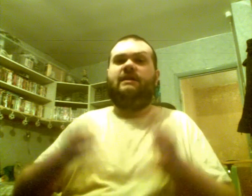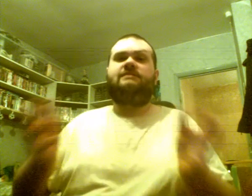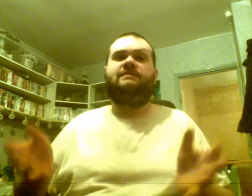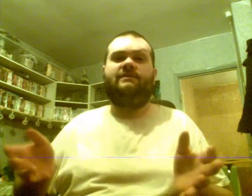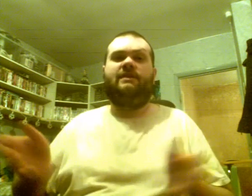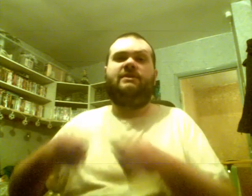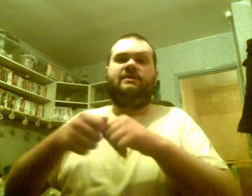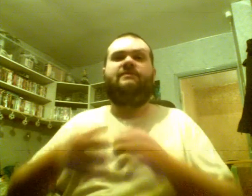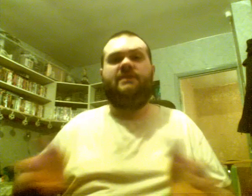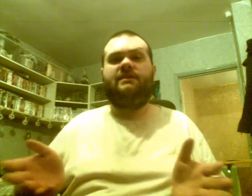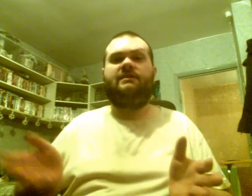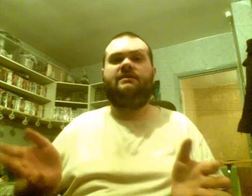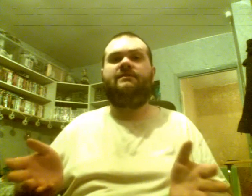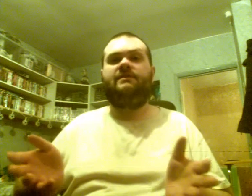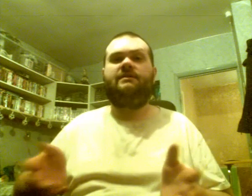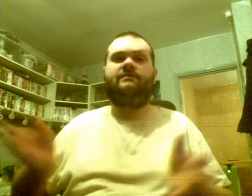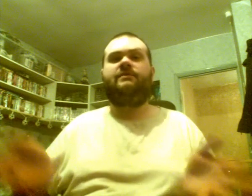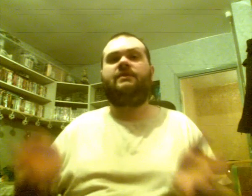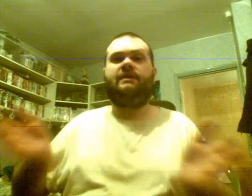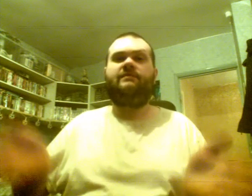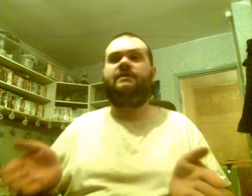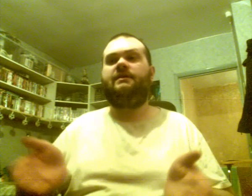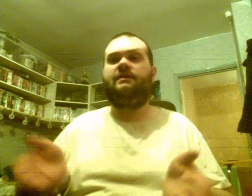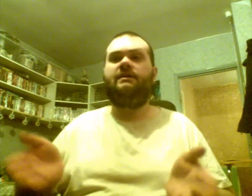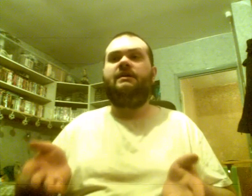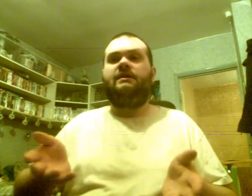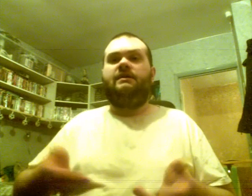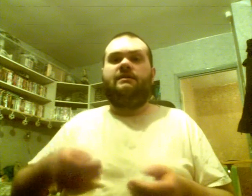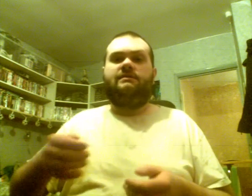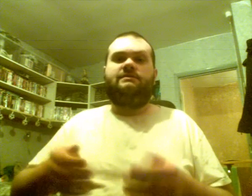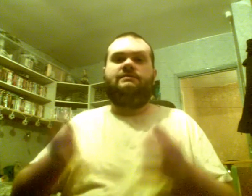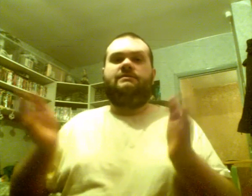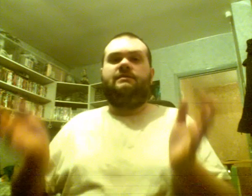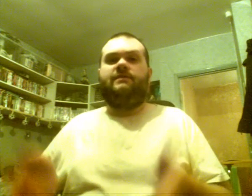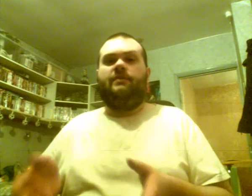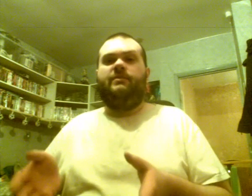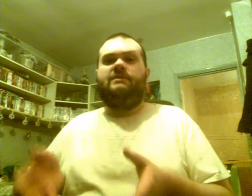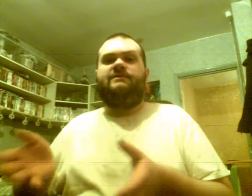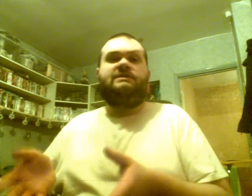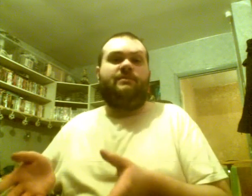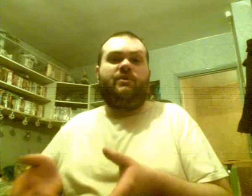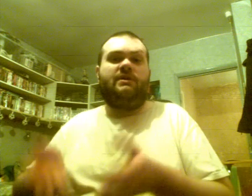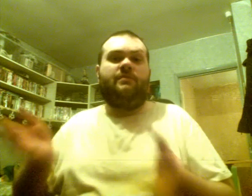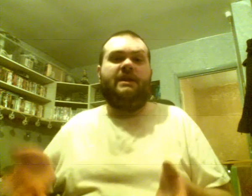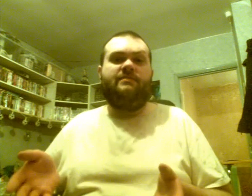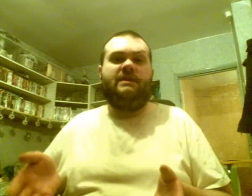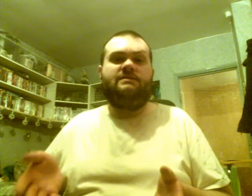to save time, they don't give you a knife and fork and everything like that. Because for example, you've got baked beans